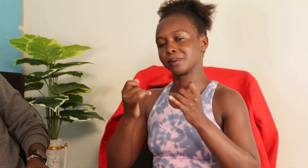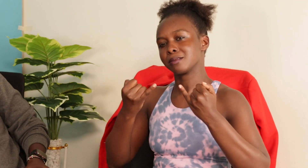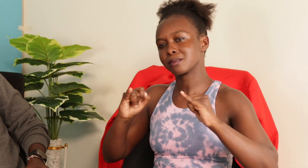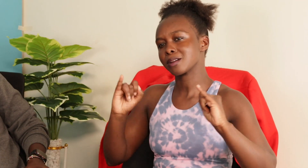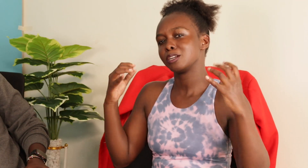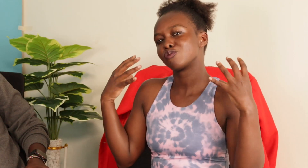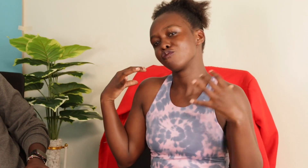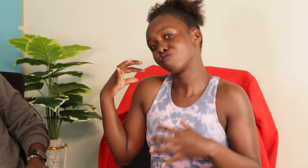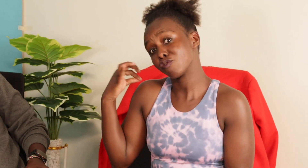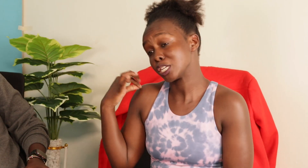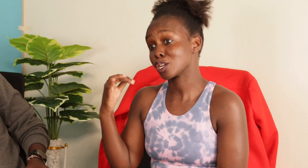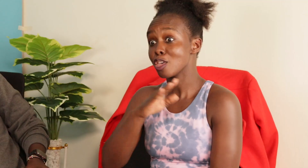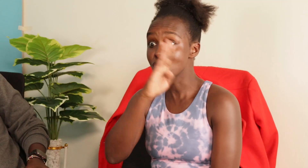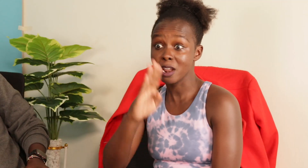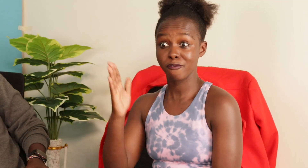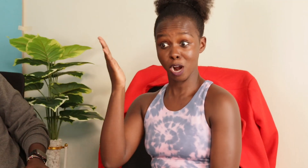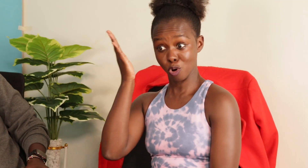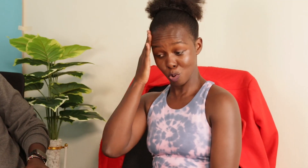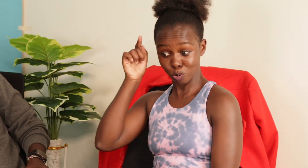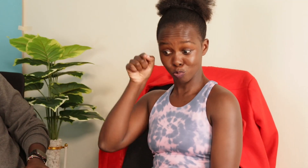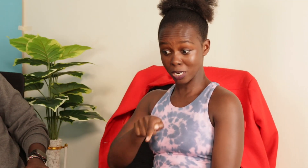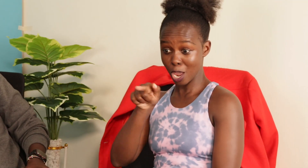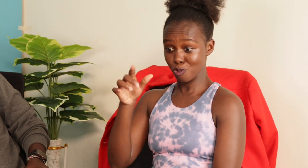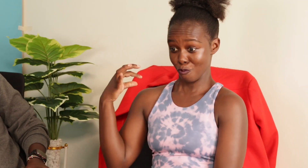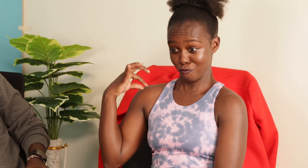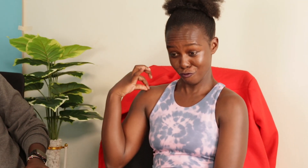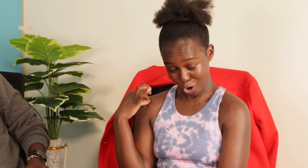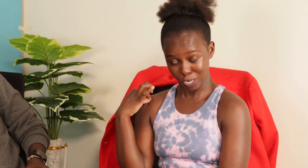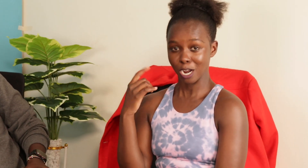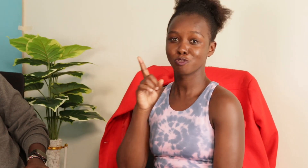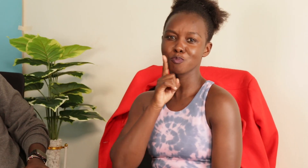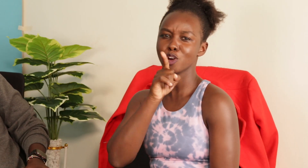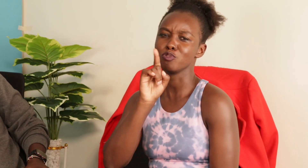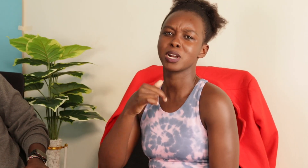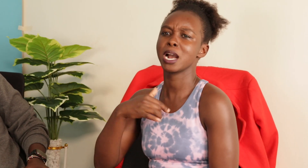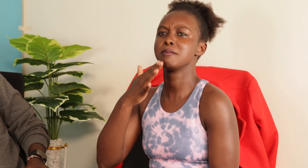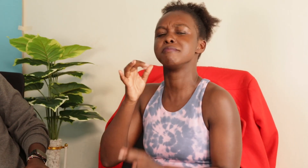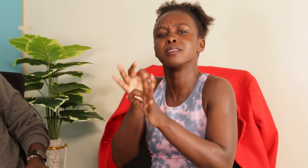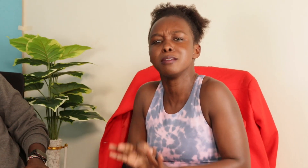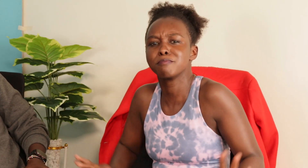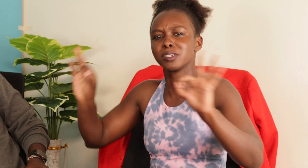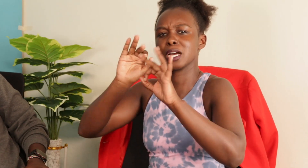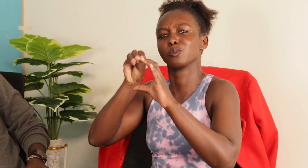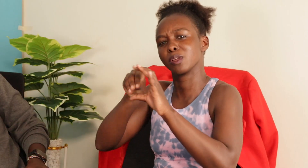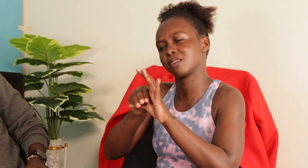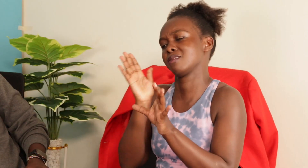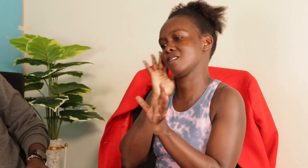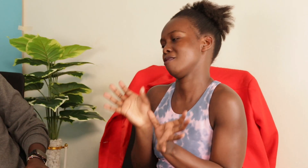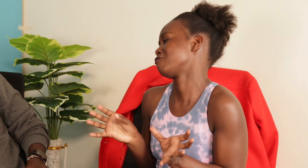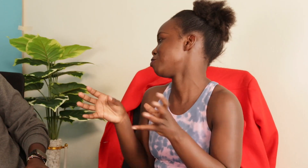correct information. So interpreters, kindly make sure you practice volunteerism. You do not know what might happen. You might be